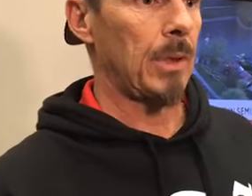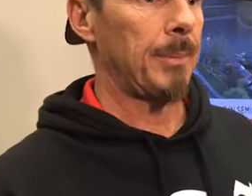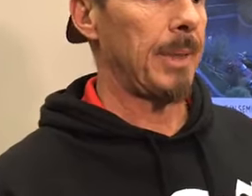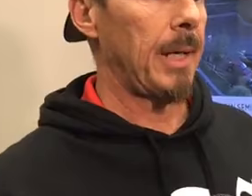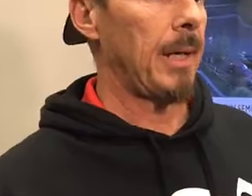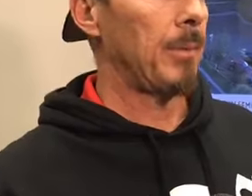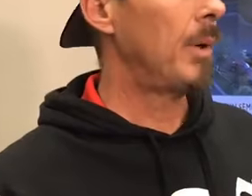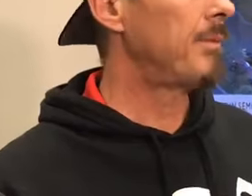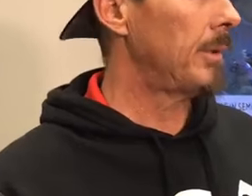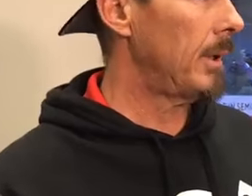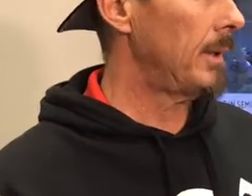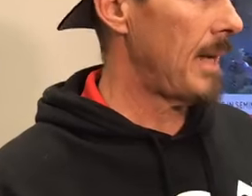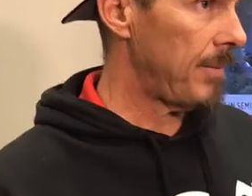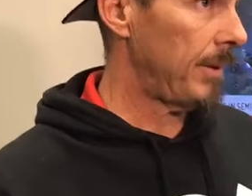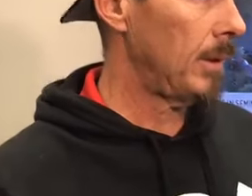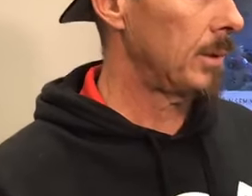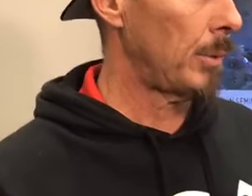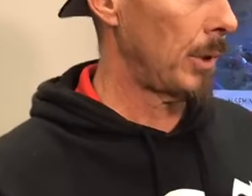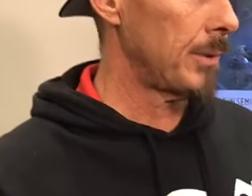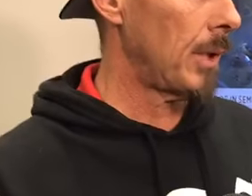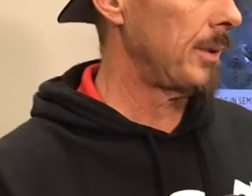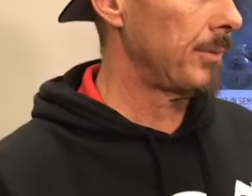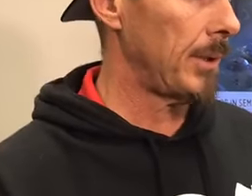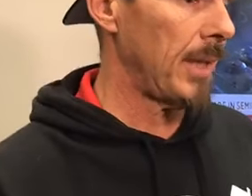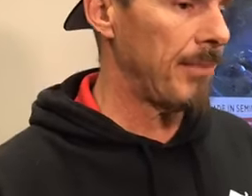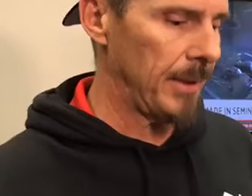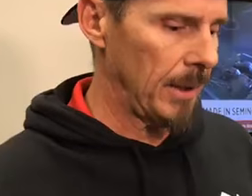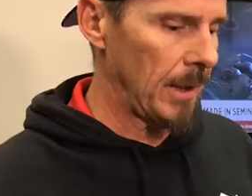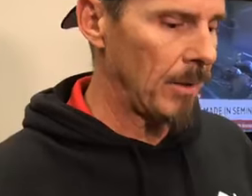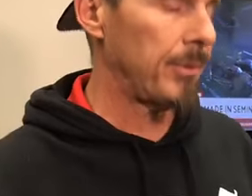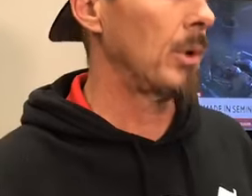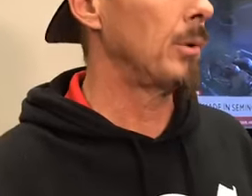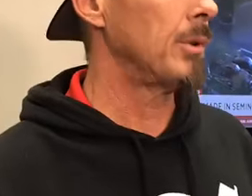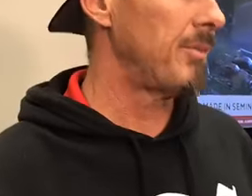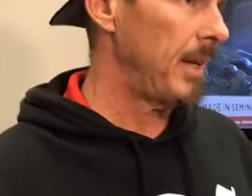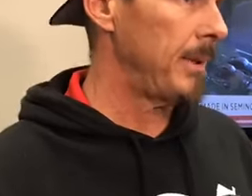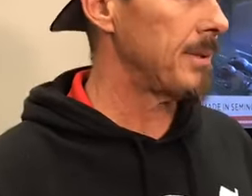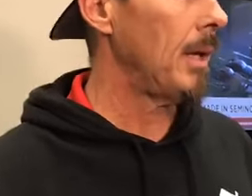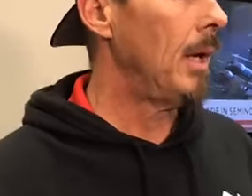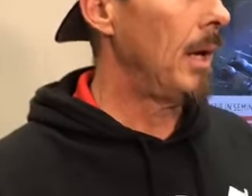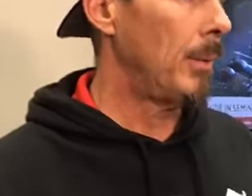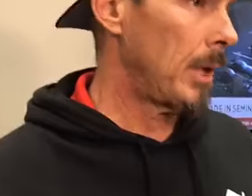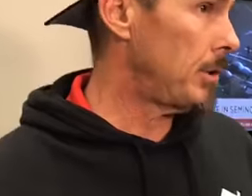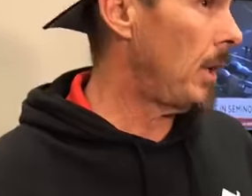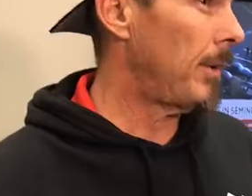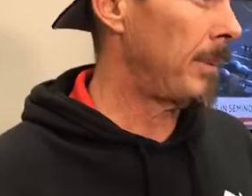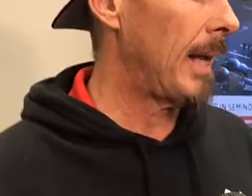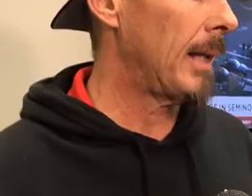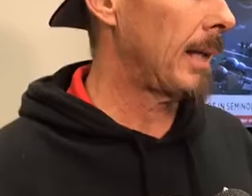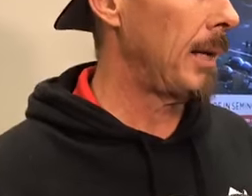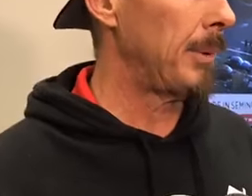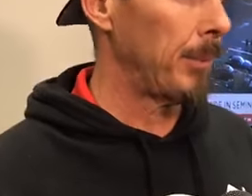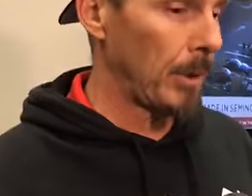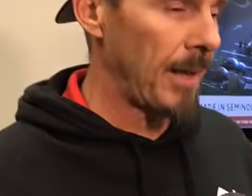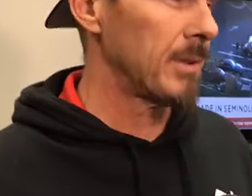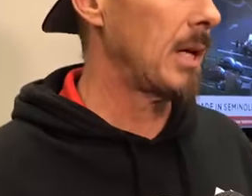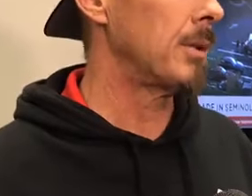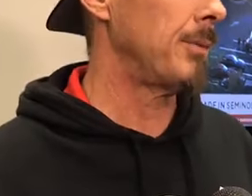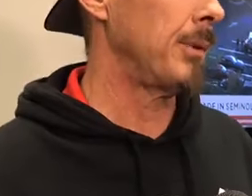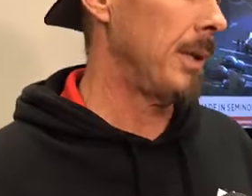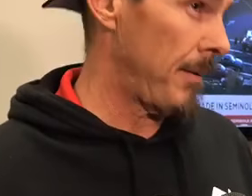It's going to be one for the deaf, so we're going to start this for the deaf, and then the other 4 are going to the families. We're not sure how they're being allocated, but we're going